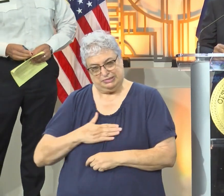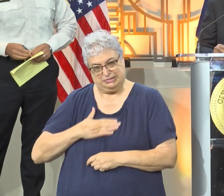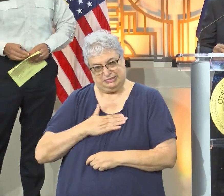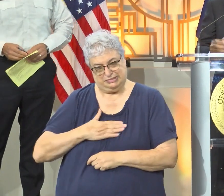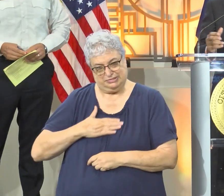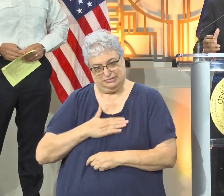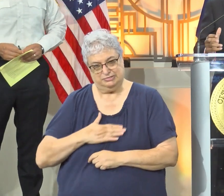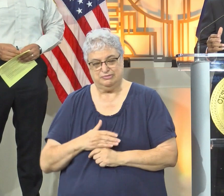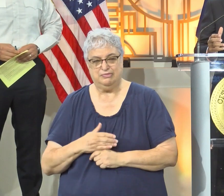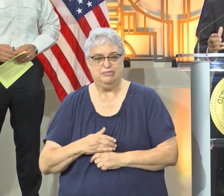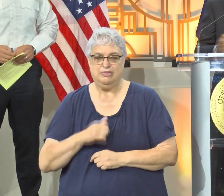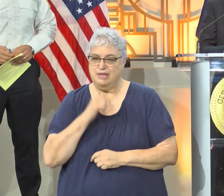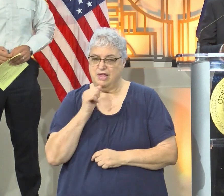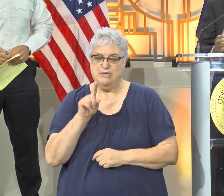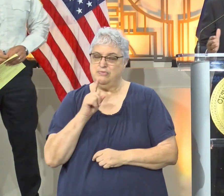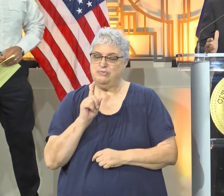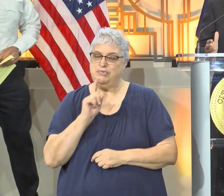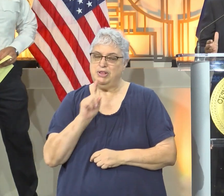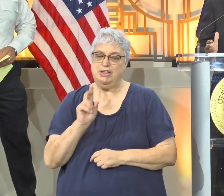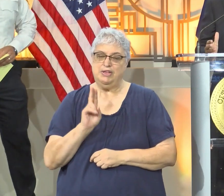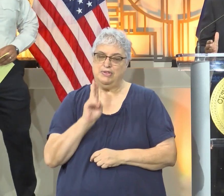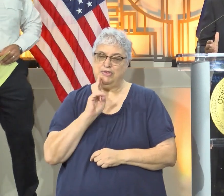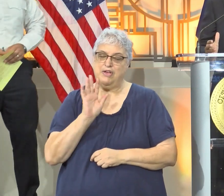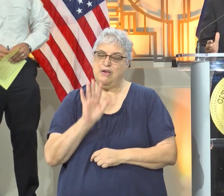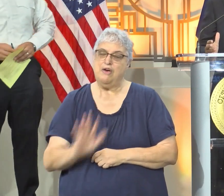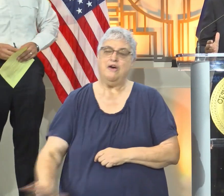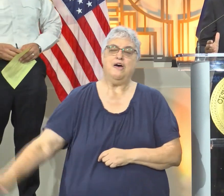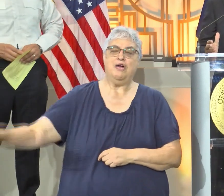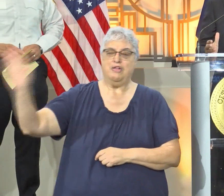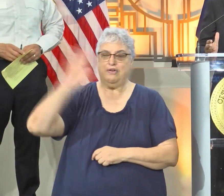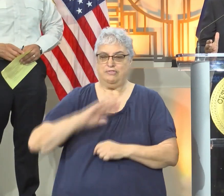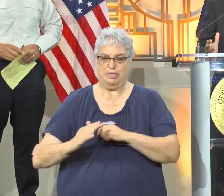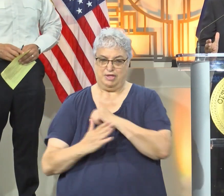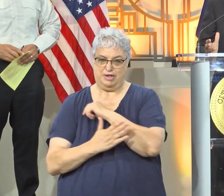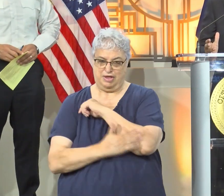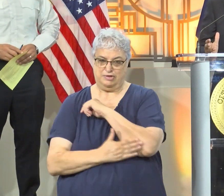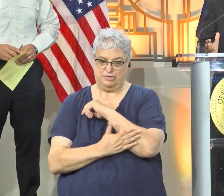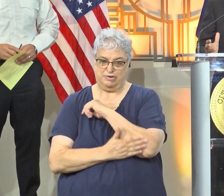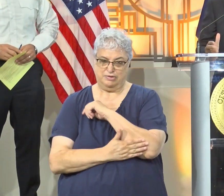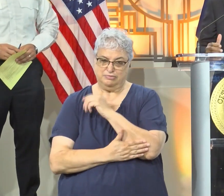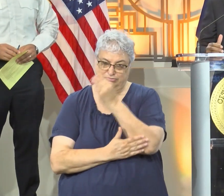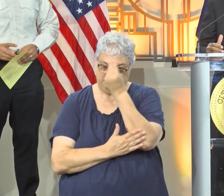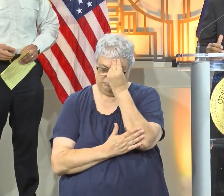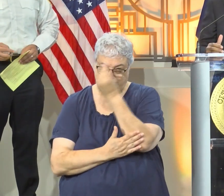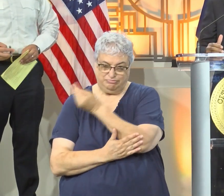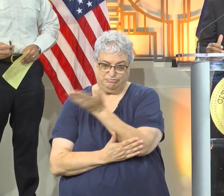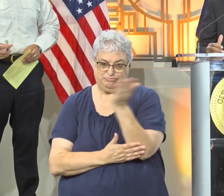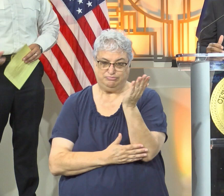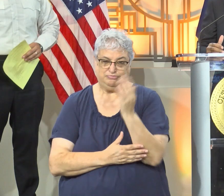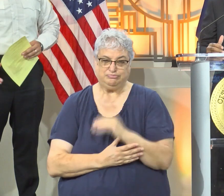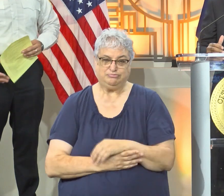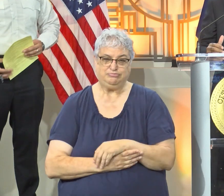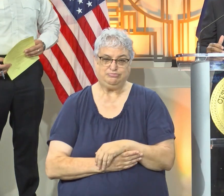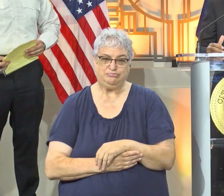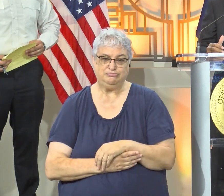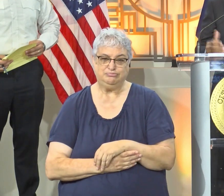not a Houston phenomenon. It's happening all across the country. But let me just say to you, as you can